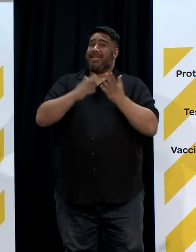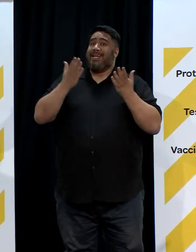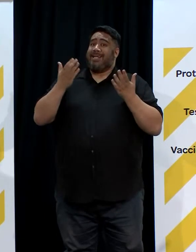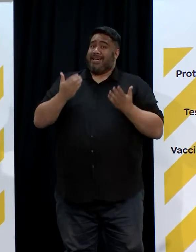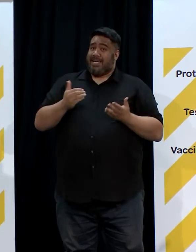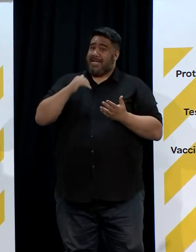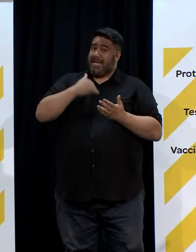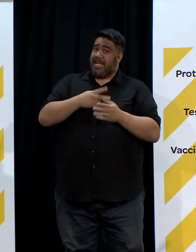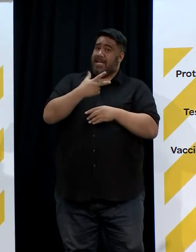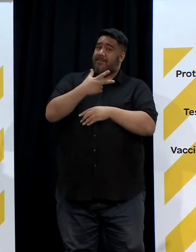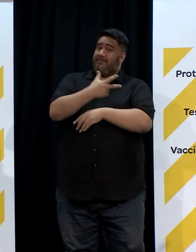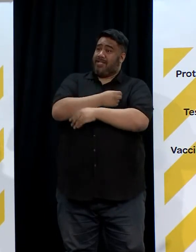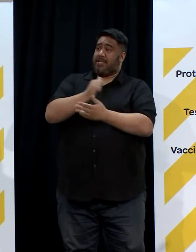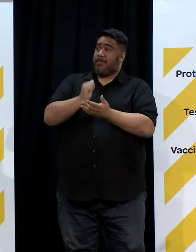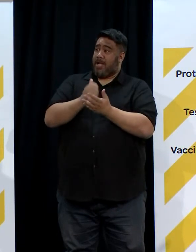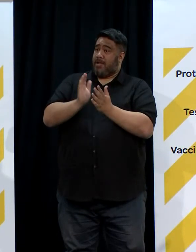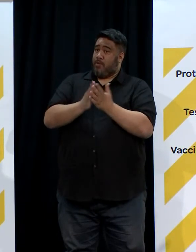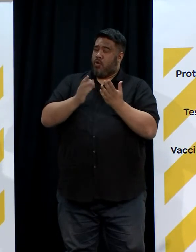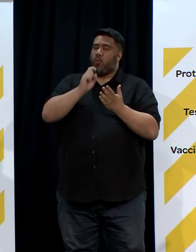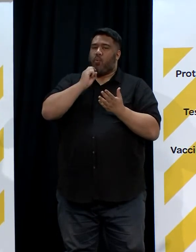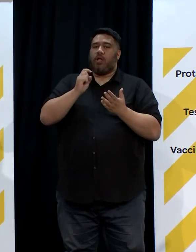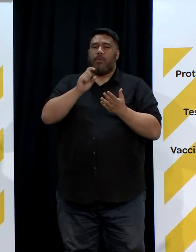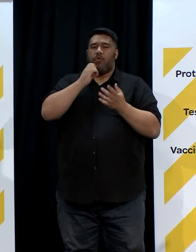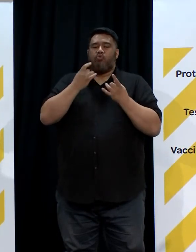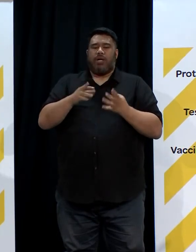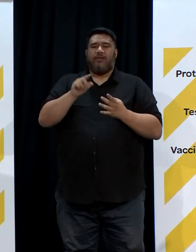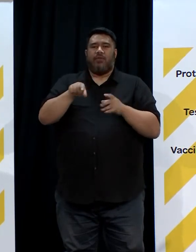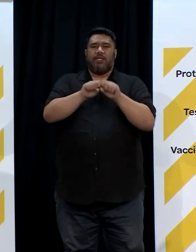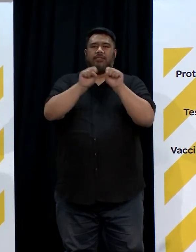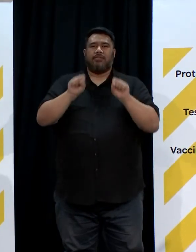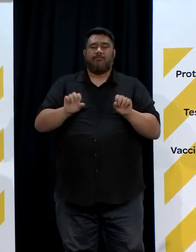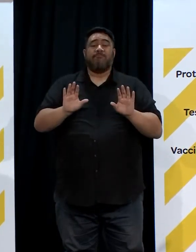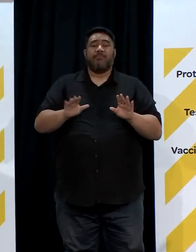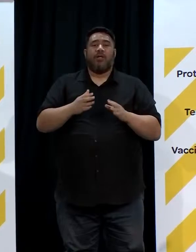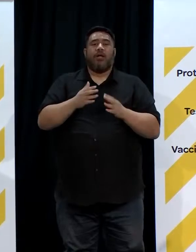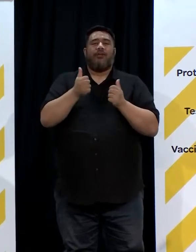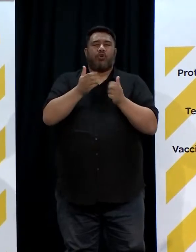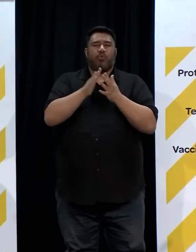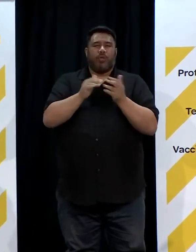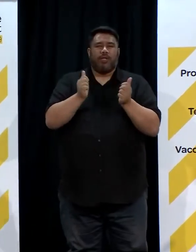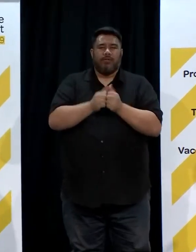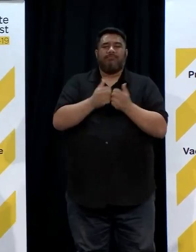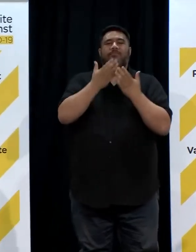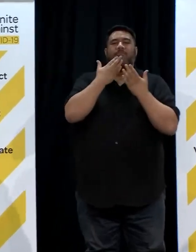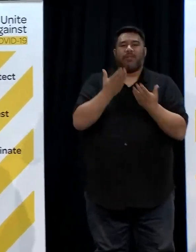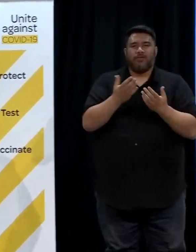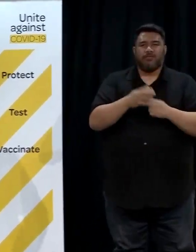the world, that we can do so and be confident about the arrangements we've got. Have a good weekend, everybody.